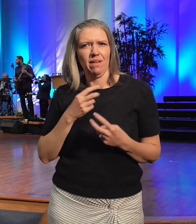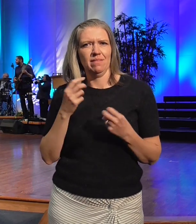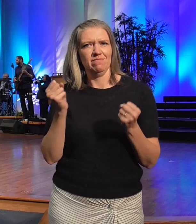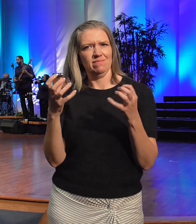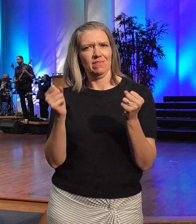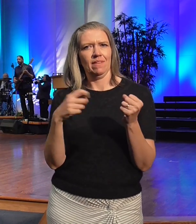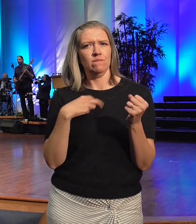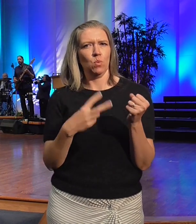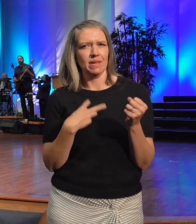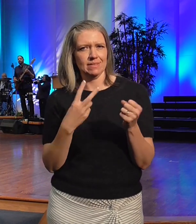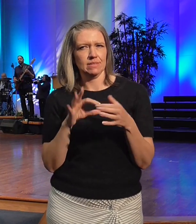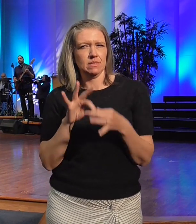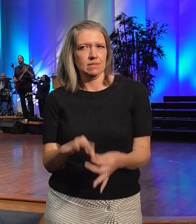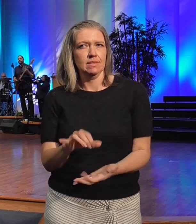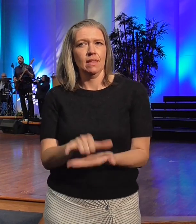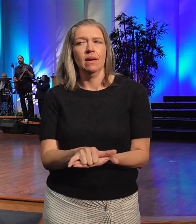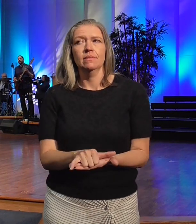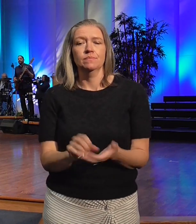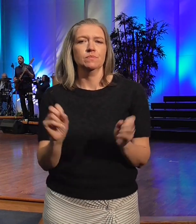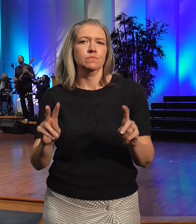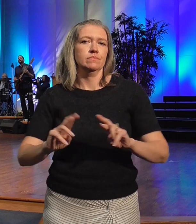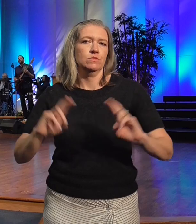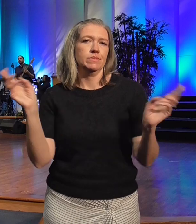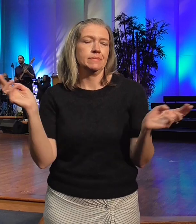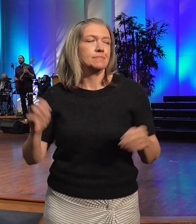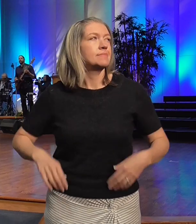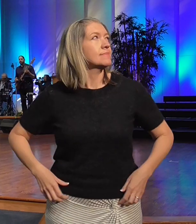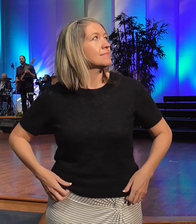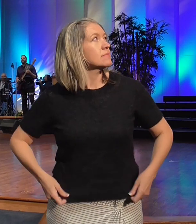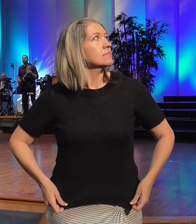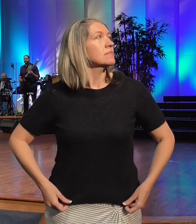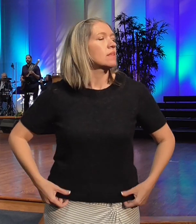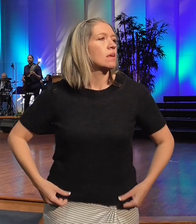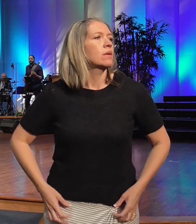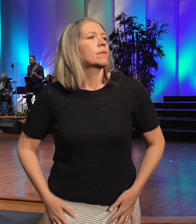that. And, well, here it goes.